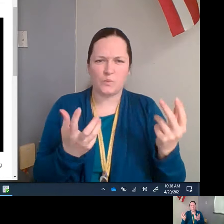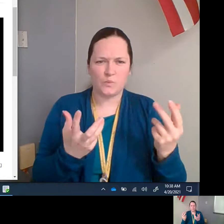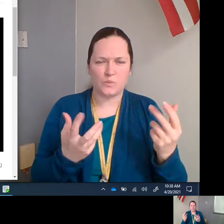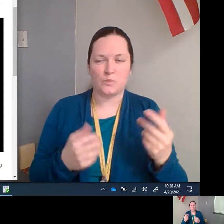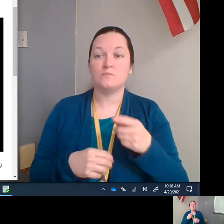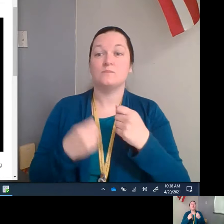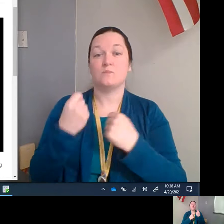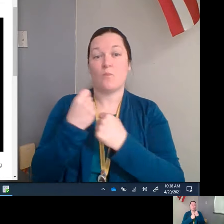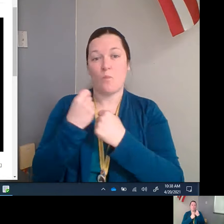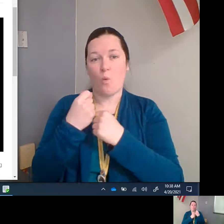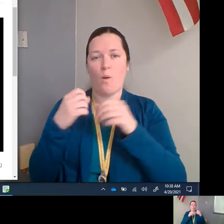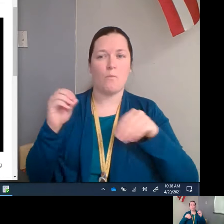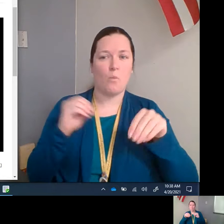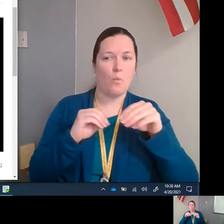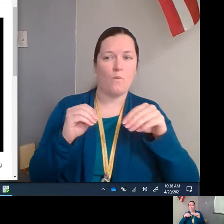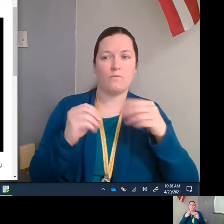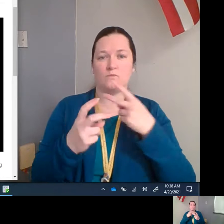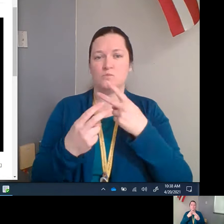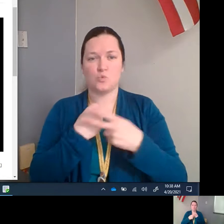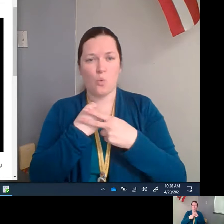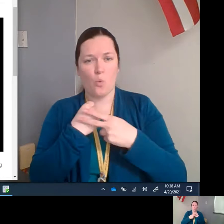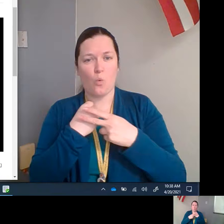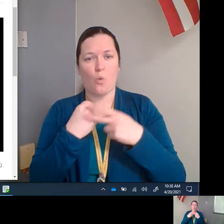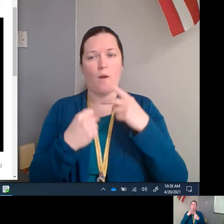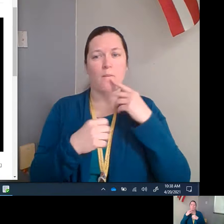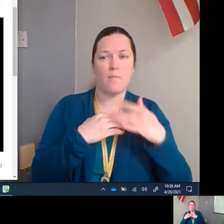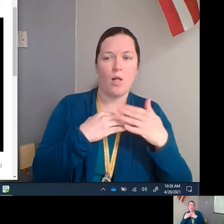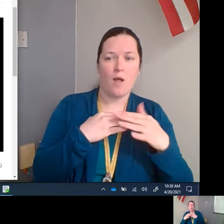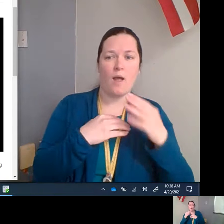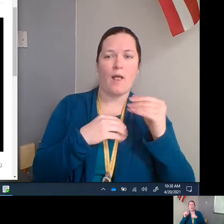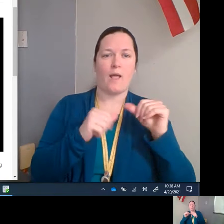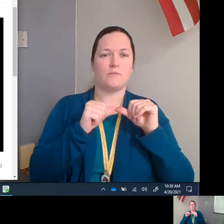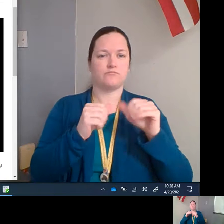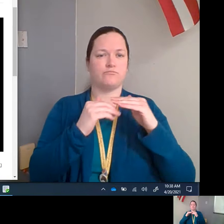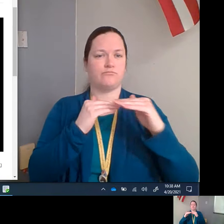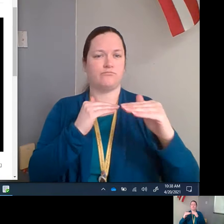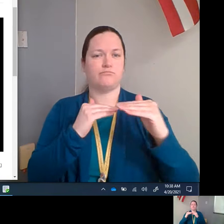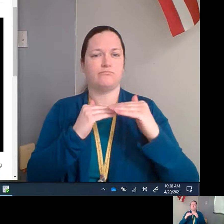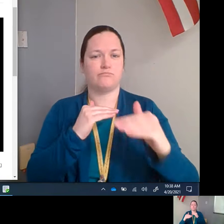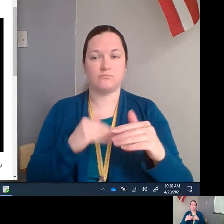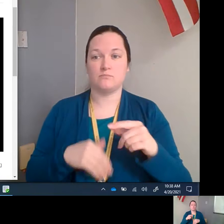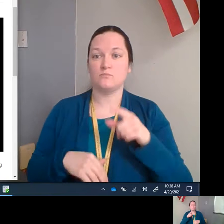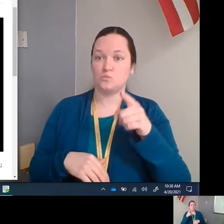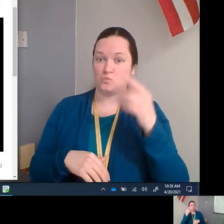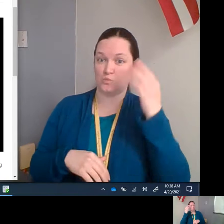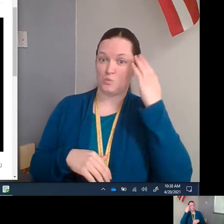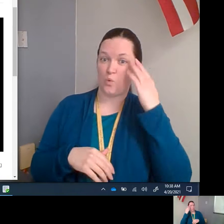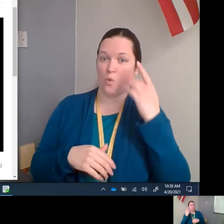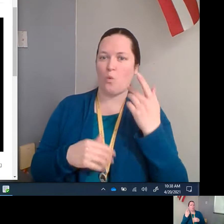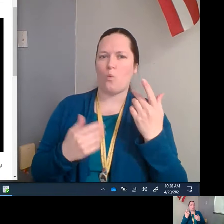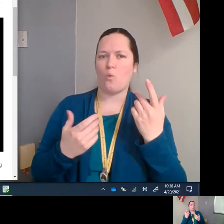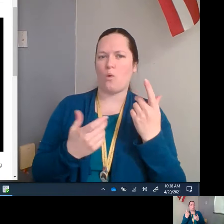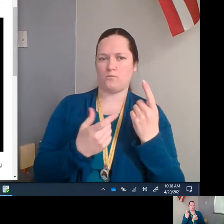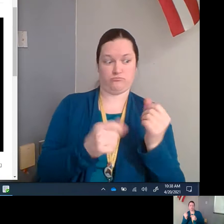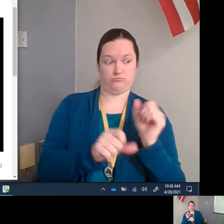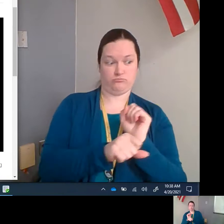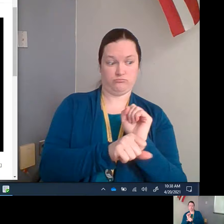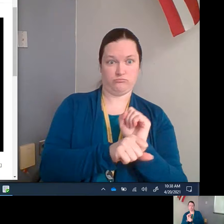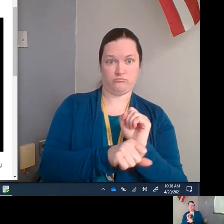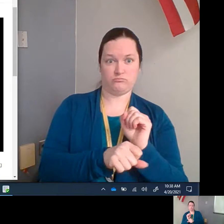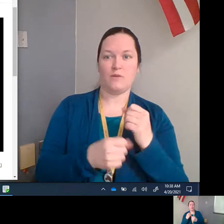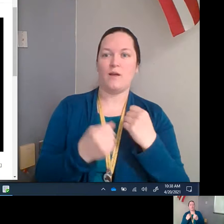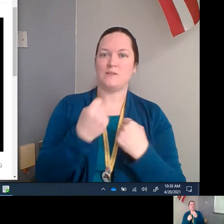It's going to be support, movement, storage, blood, and then homeostasis. So let's start with the thing that we're all familiar with. Function of our skeleton is